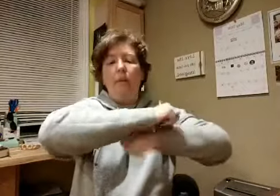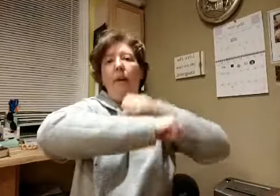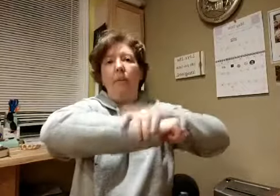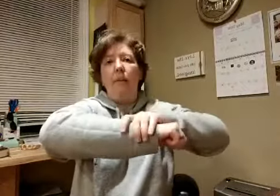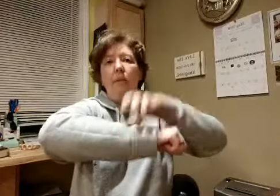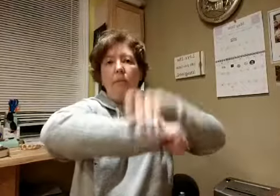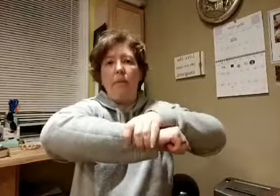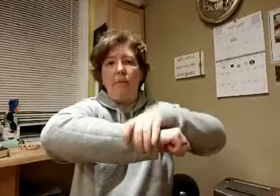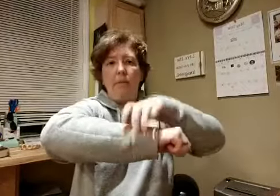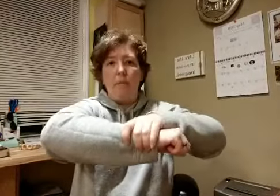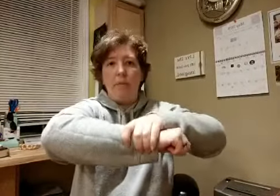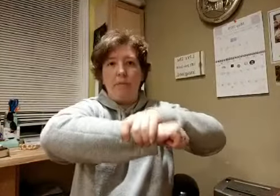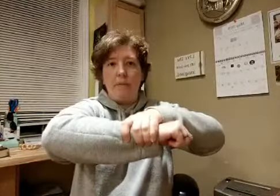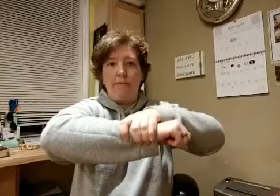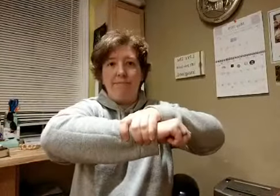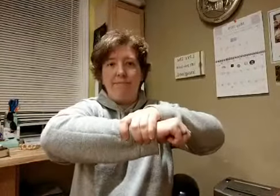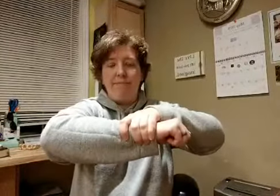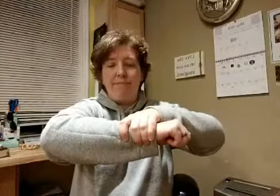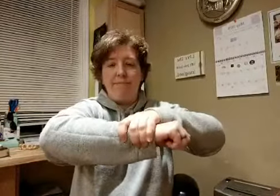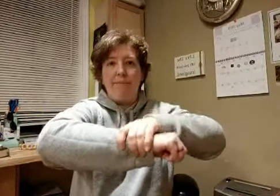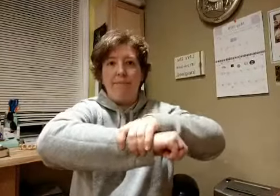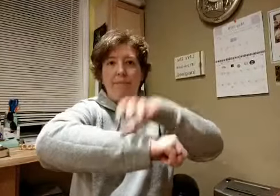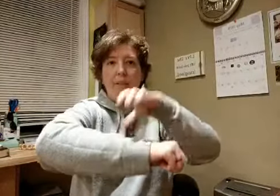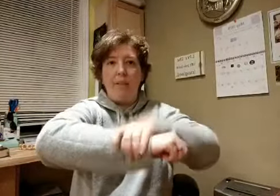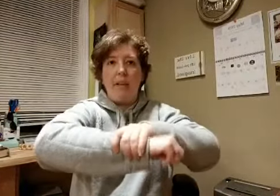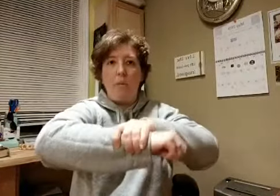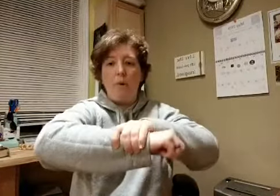the wrist, or the wrist like that. Wonder Woman.